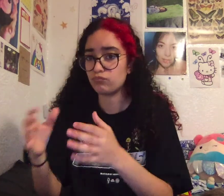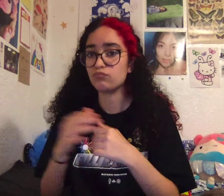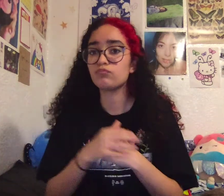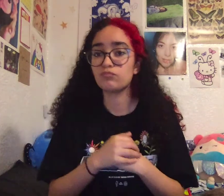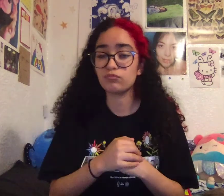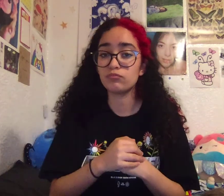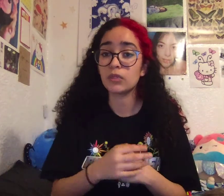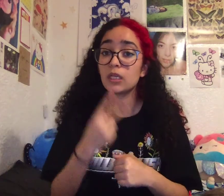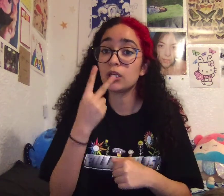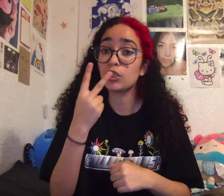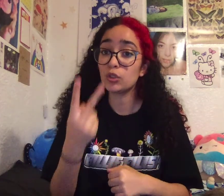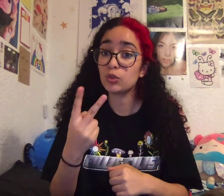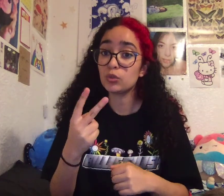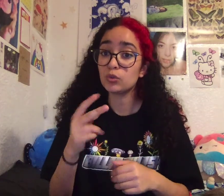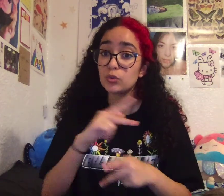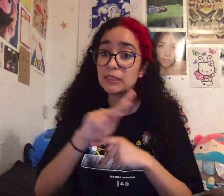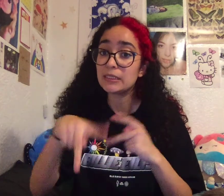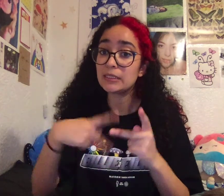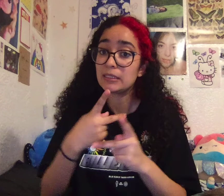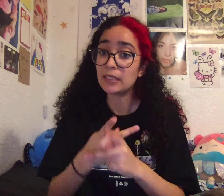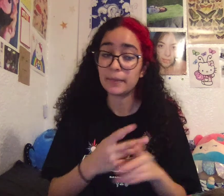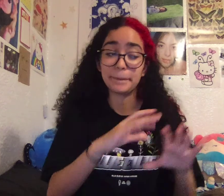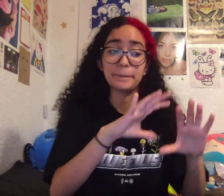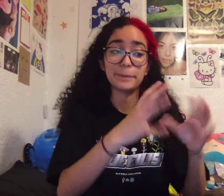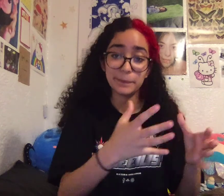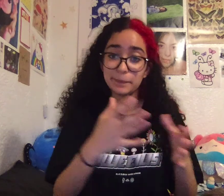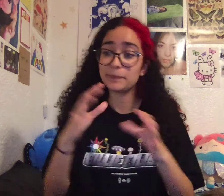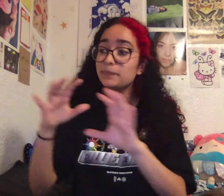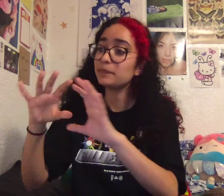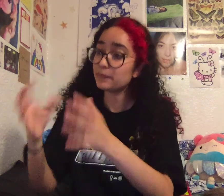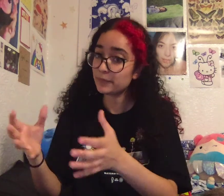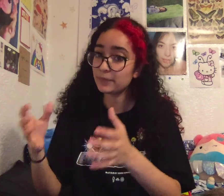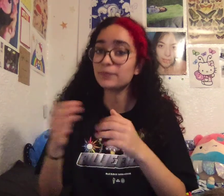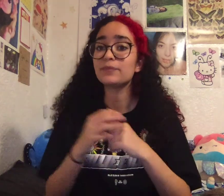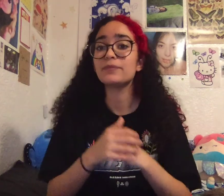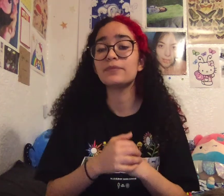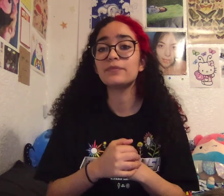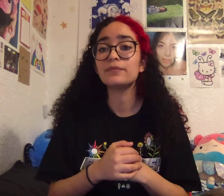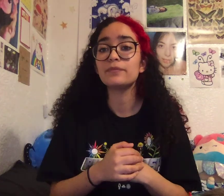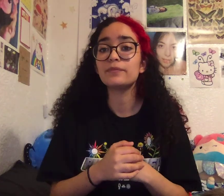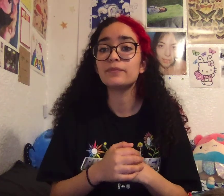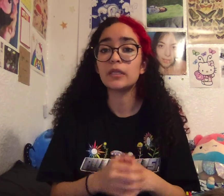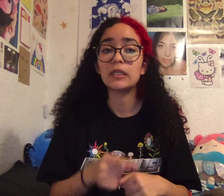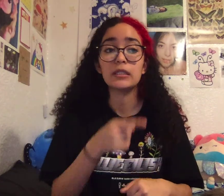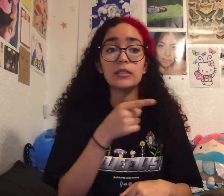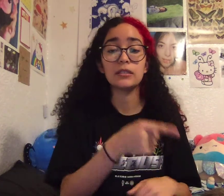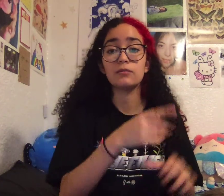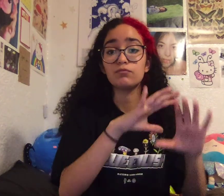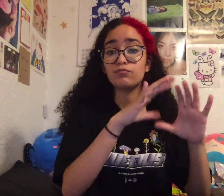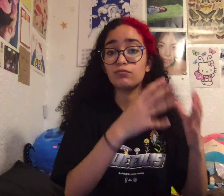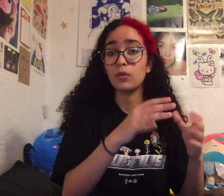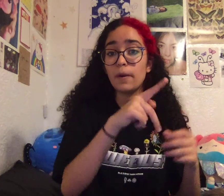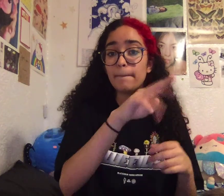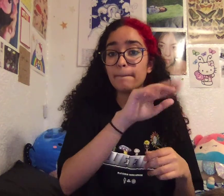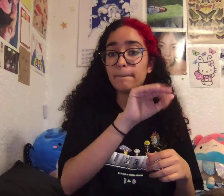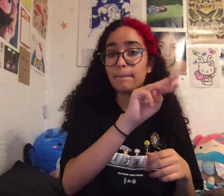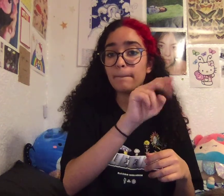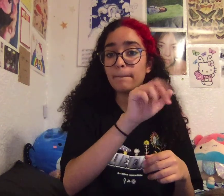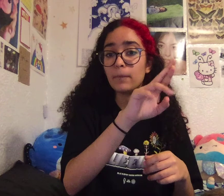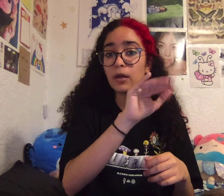2 types of planets. Okay, so there are primary planets and there are dwarf